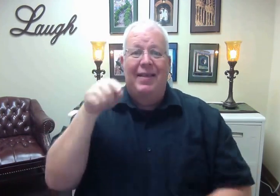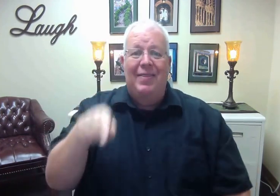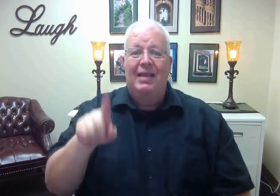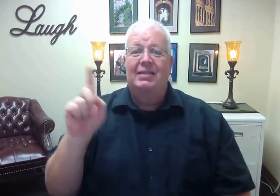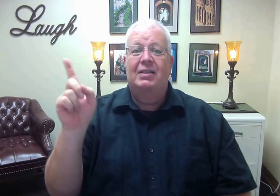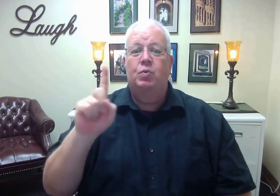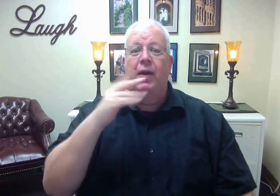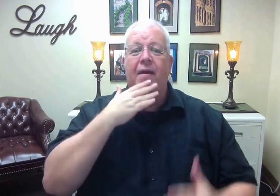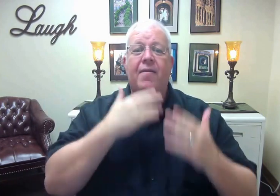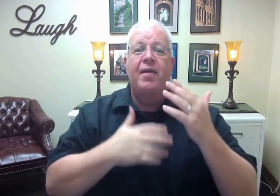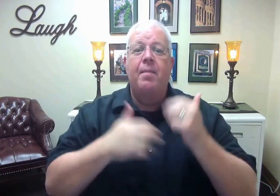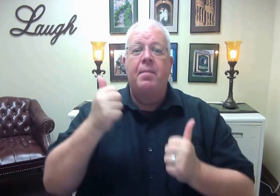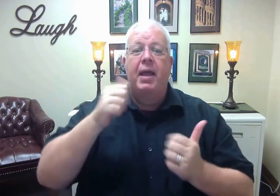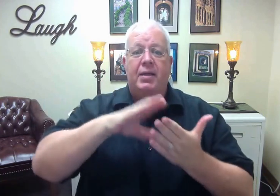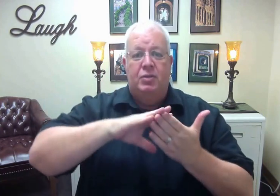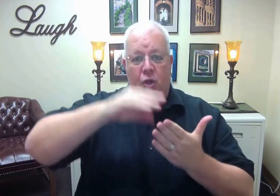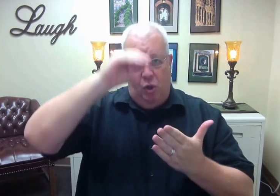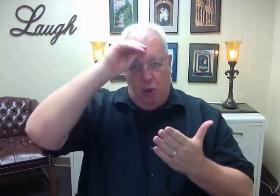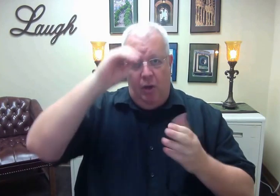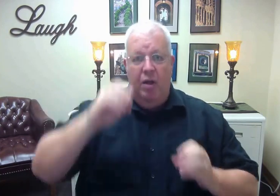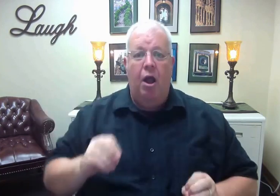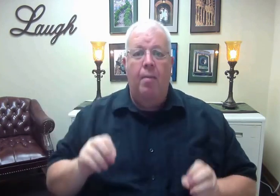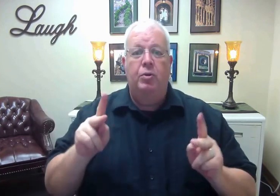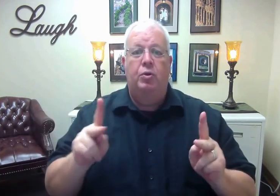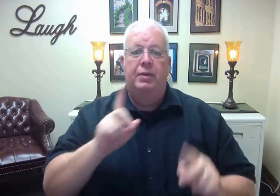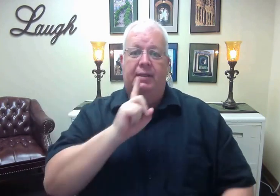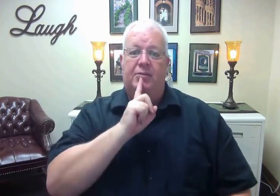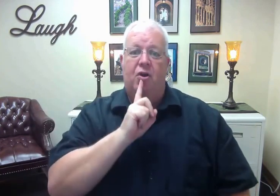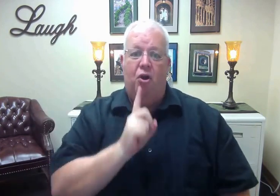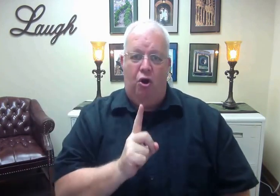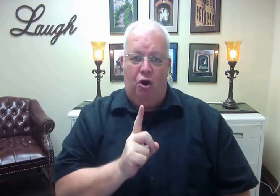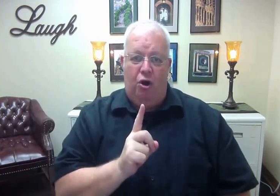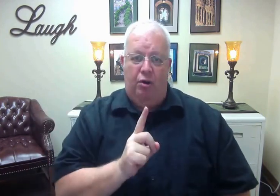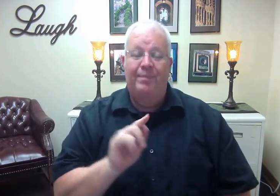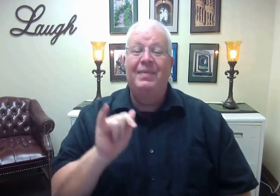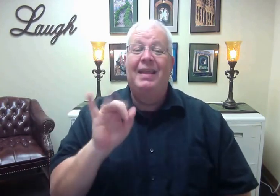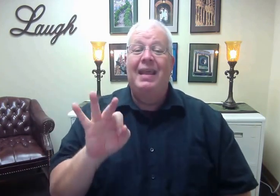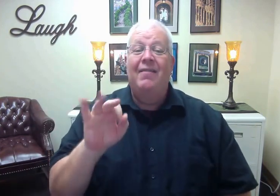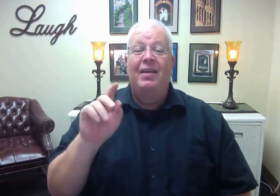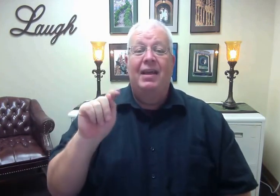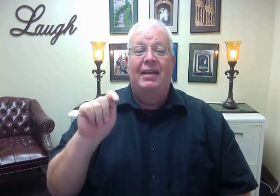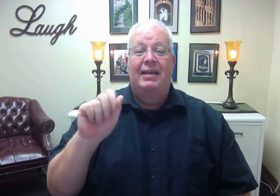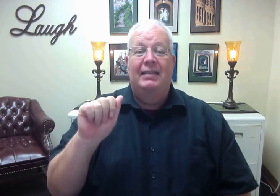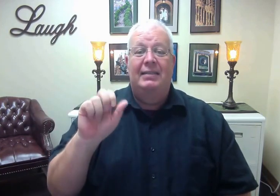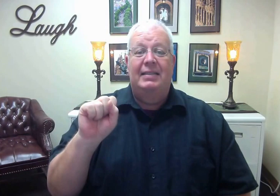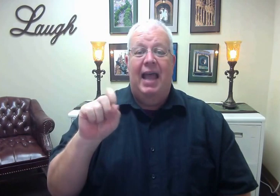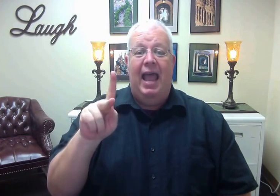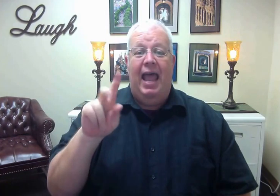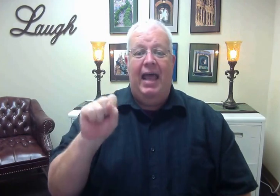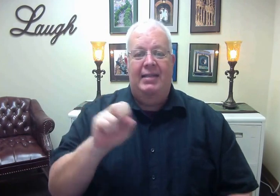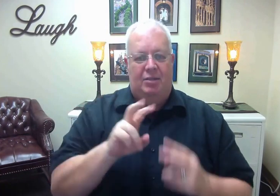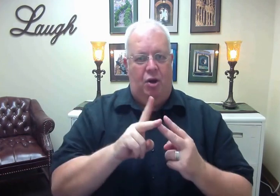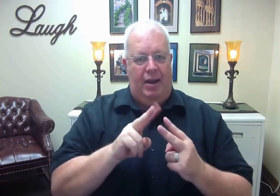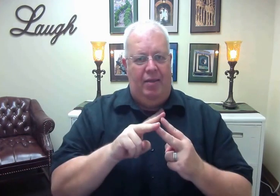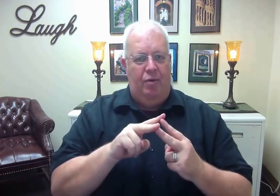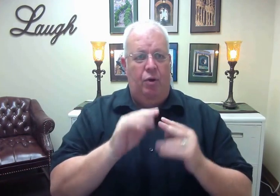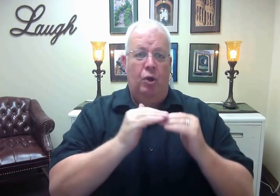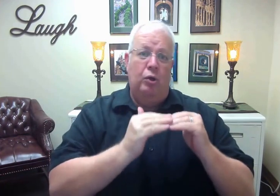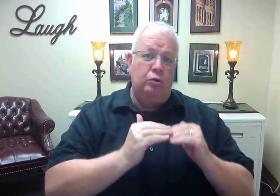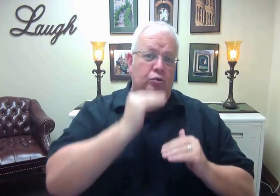this is where the best learning opportunities are. If tasks are either too easy